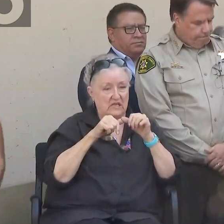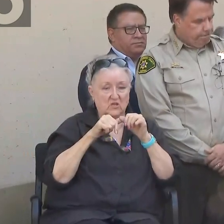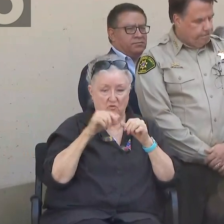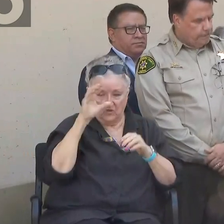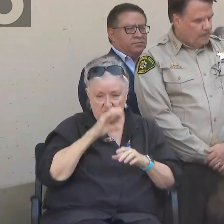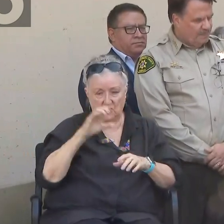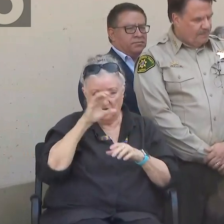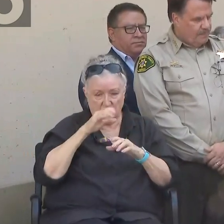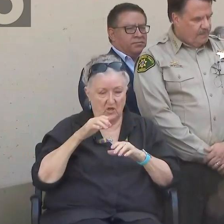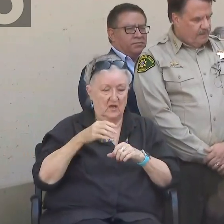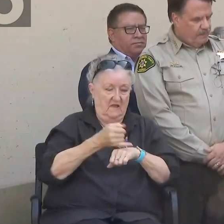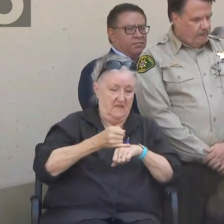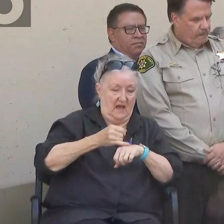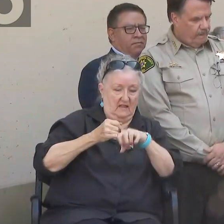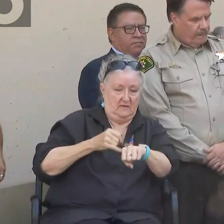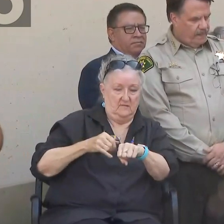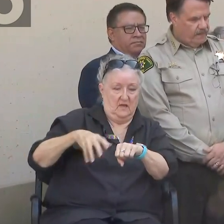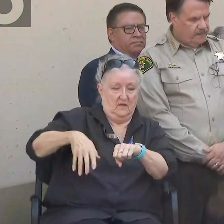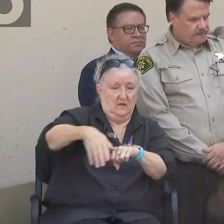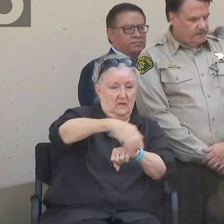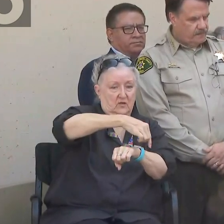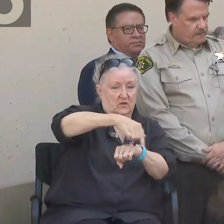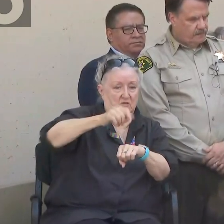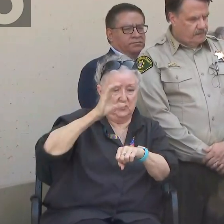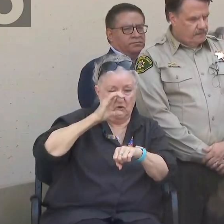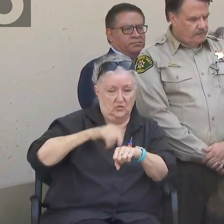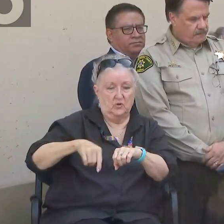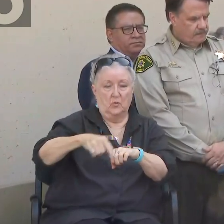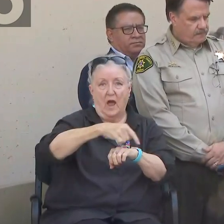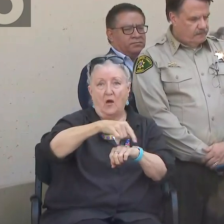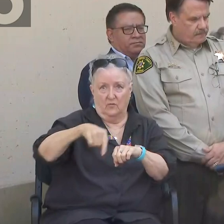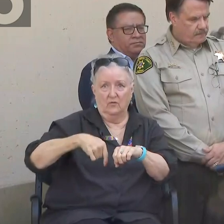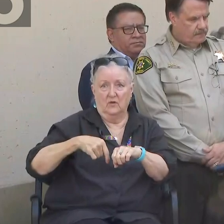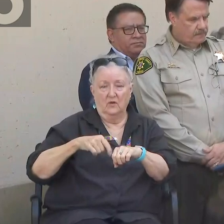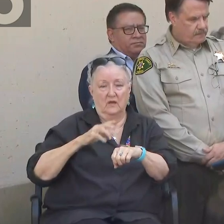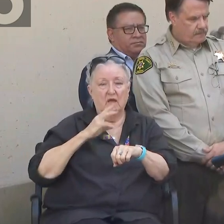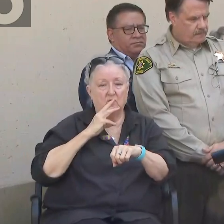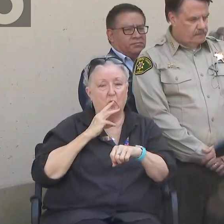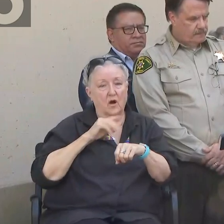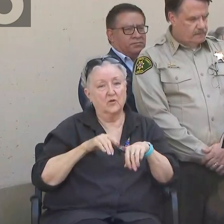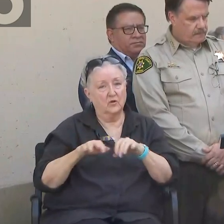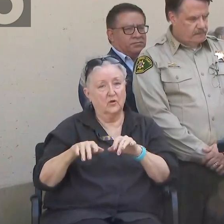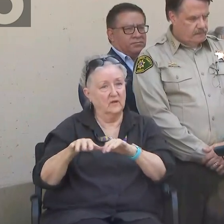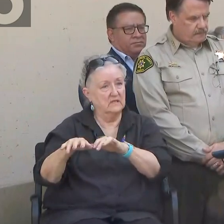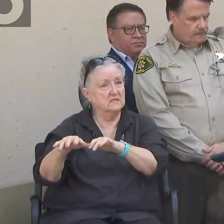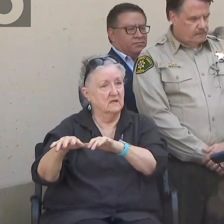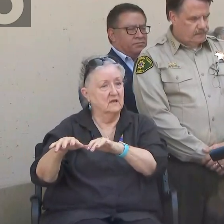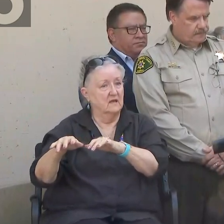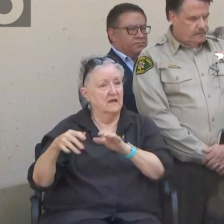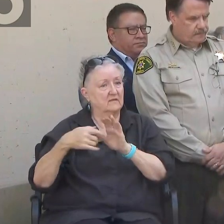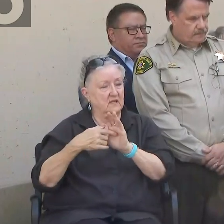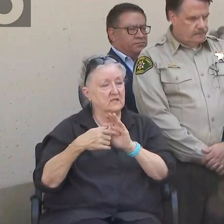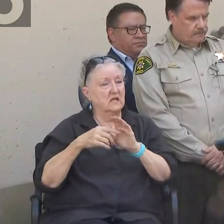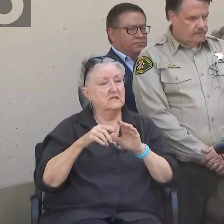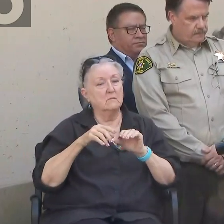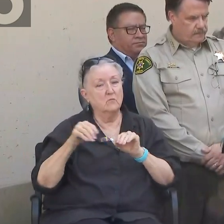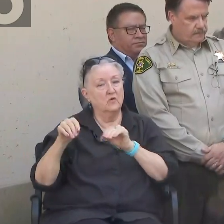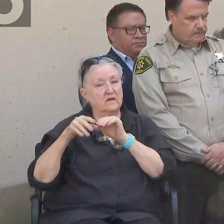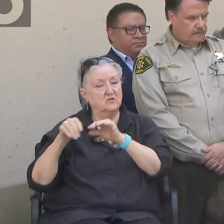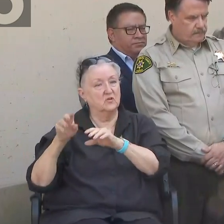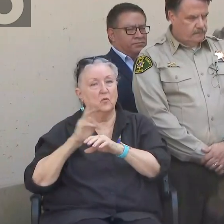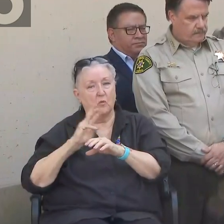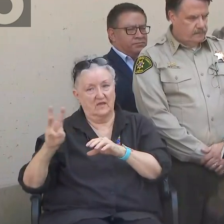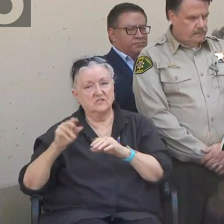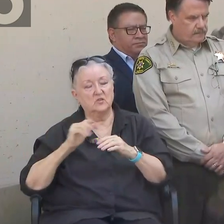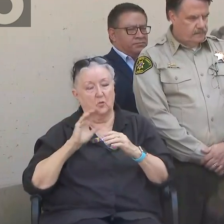around the island itself, as well as the water currents have indicated that moving to the west. So we